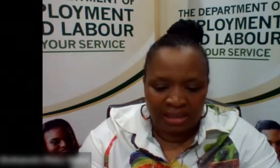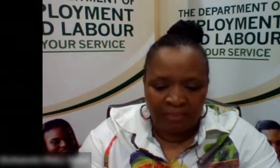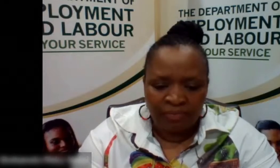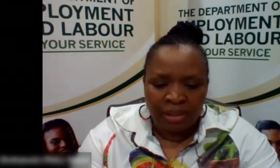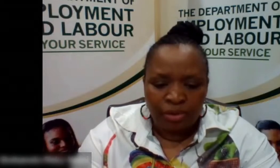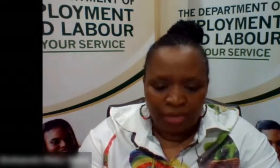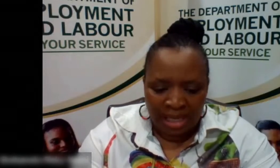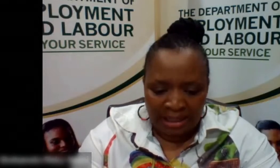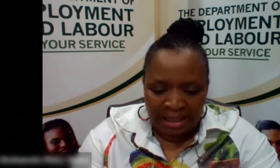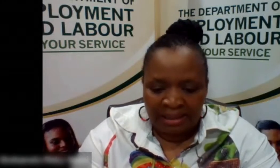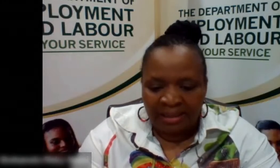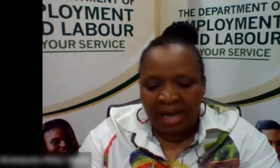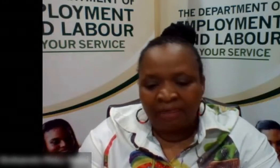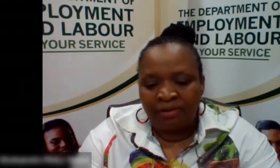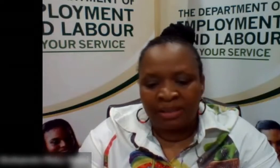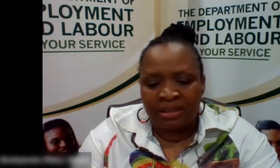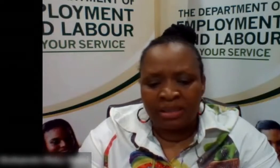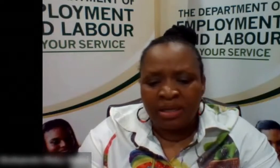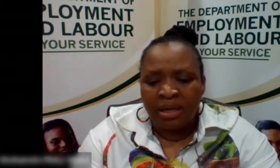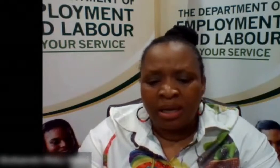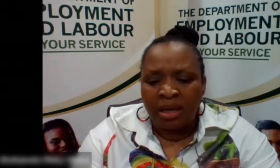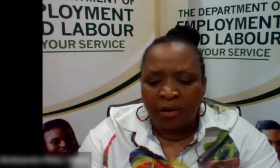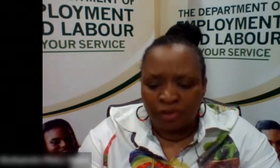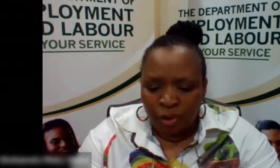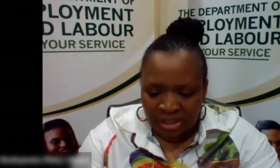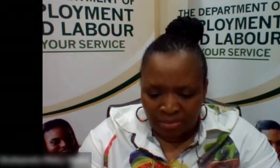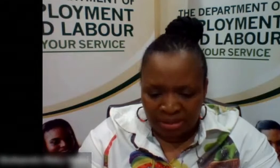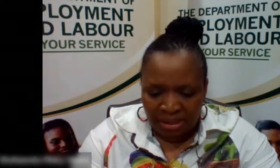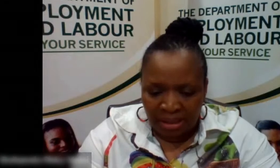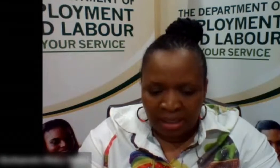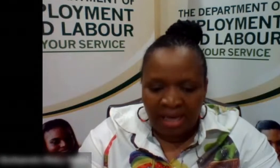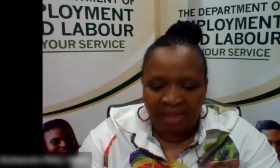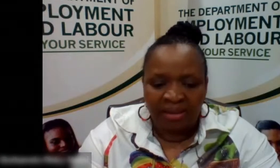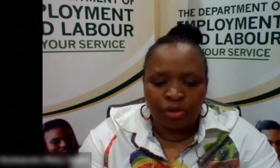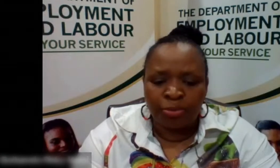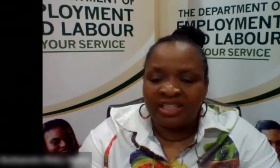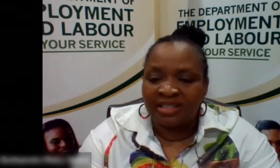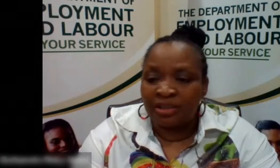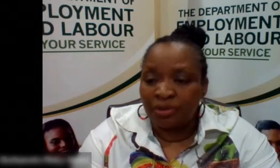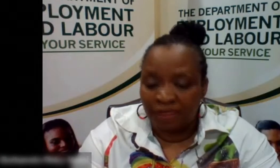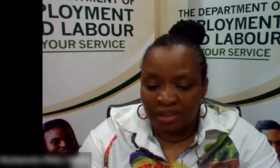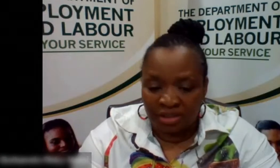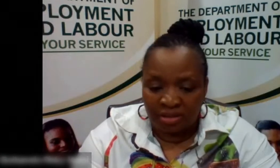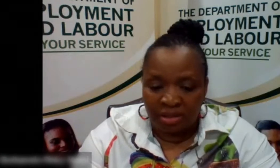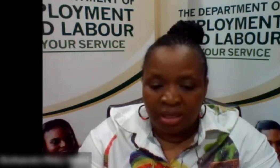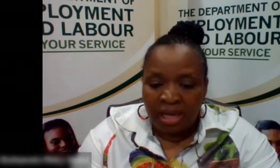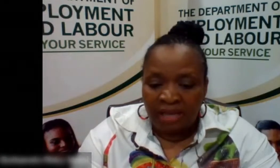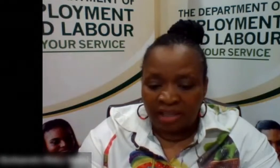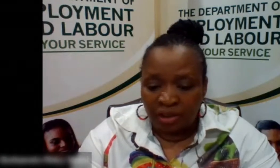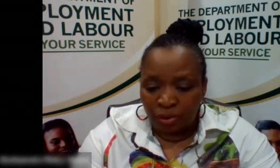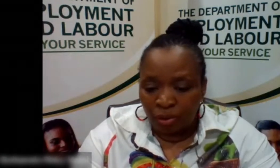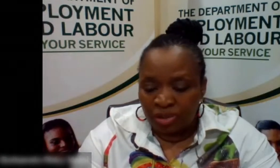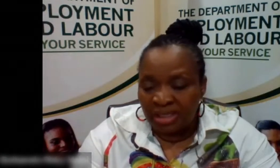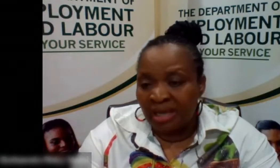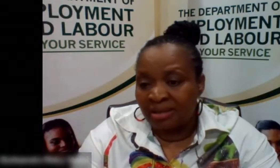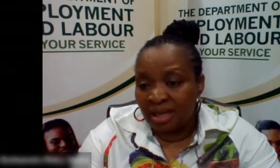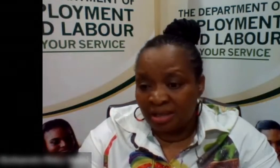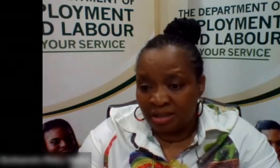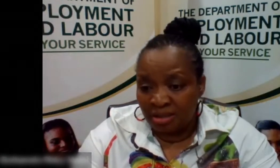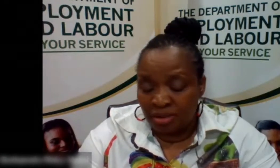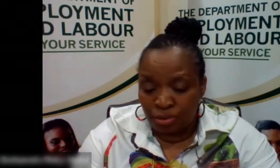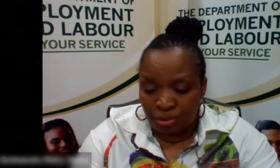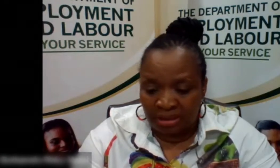society today, and the advent of social media, other dubious innovations and technology